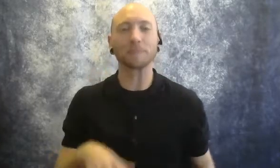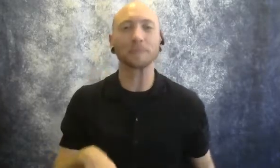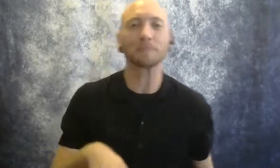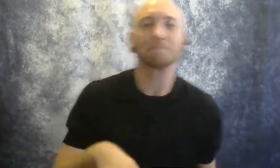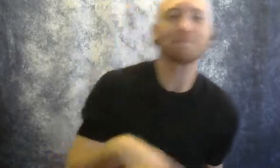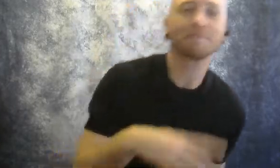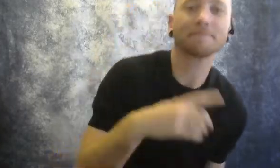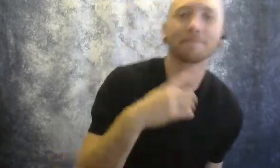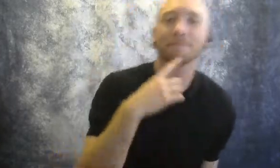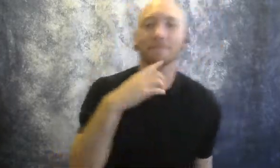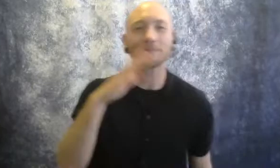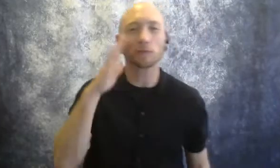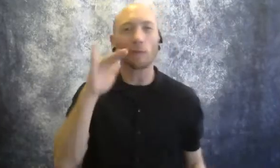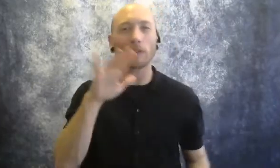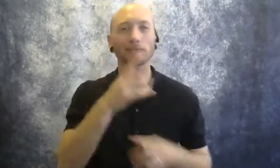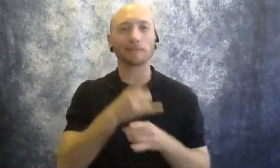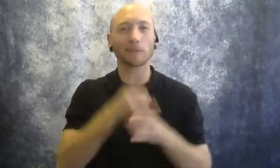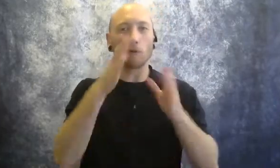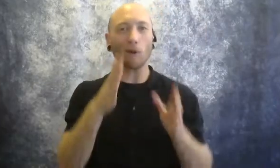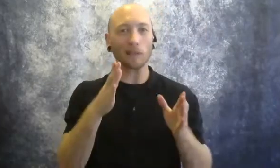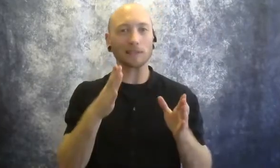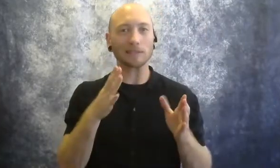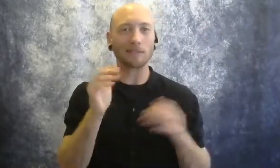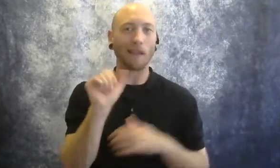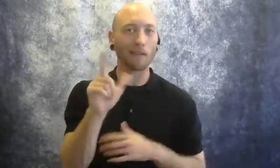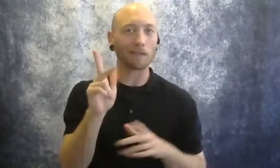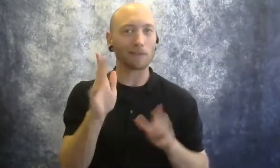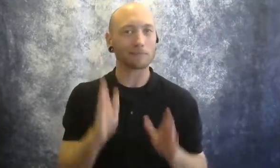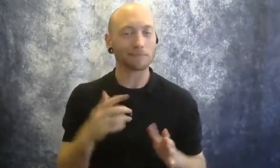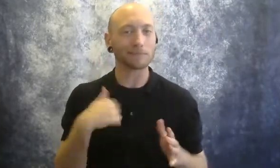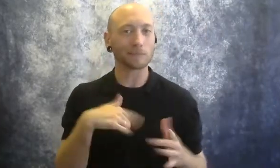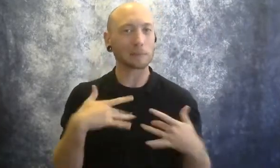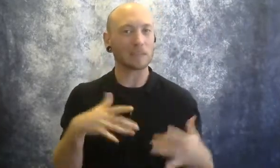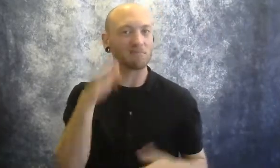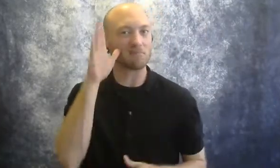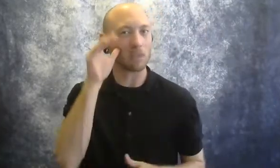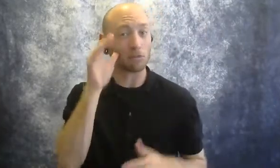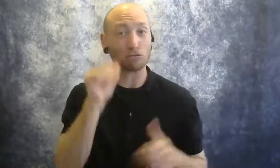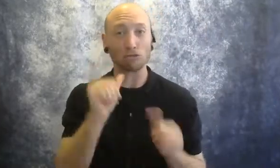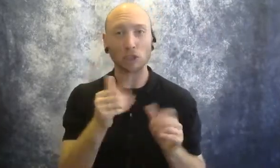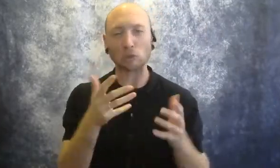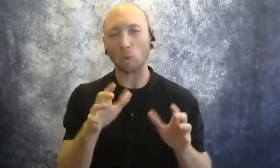years. Uh, and I'm reminded of the story of Anthony de Mello tells,